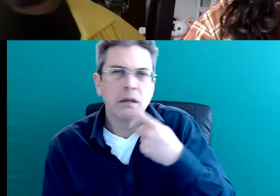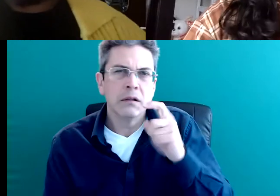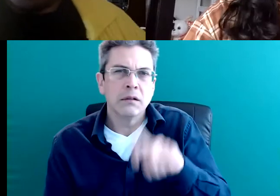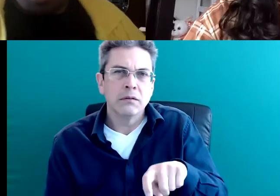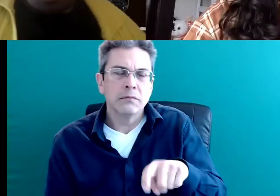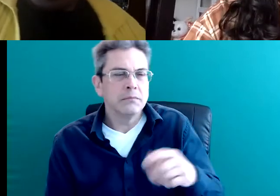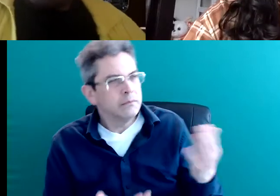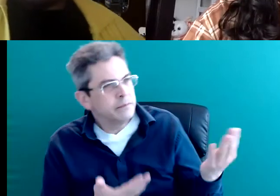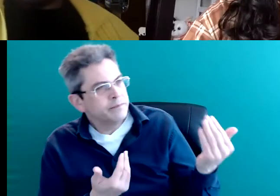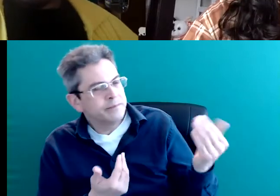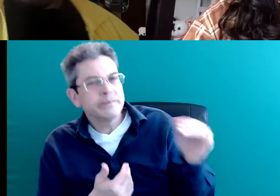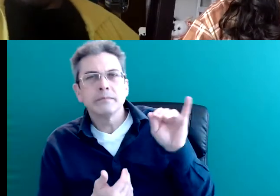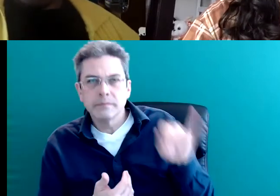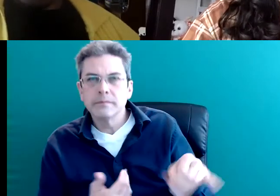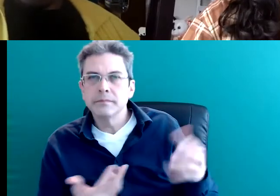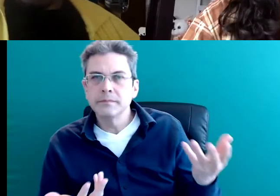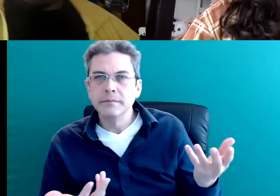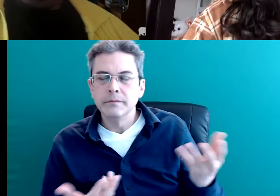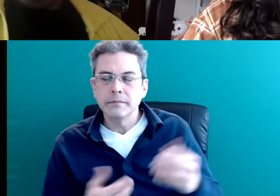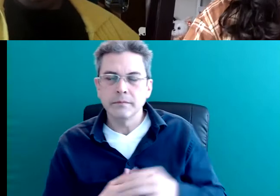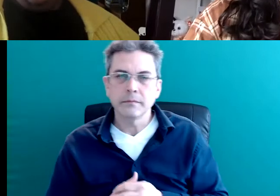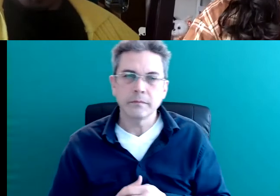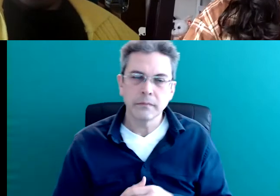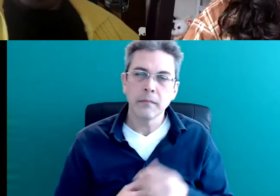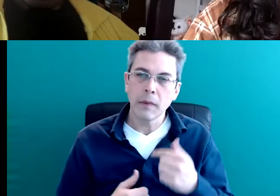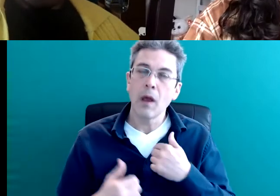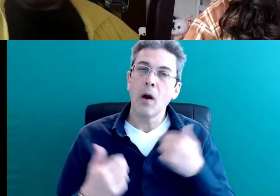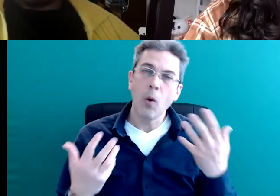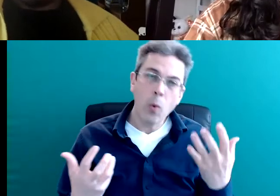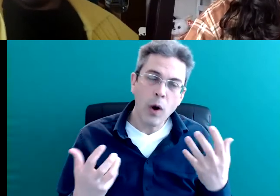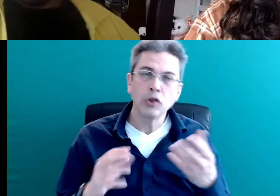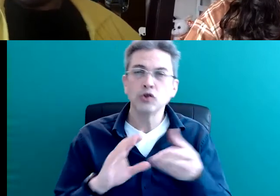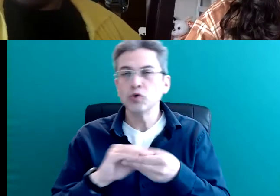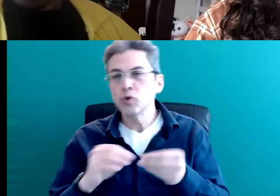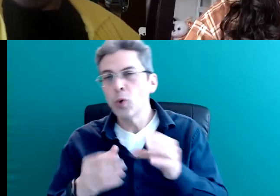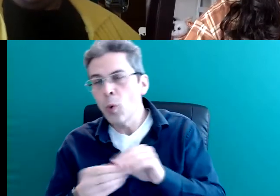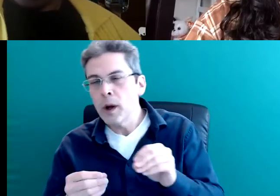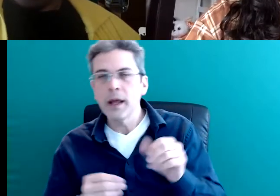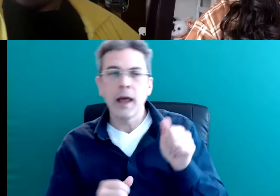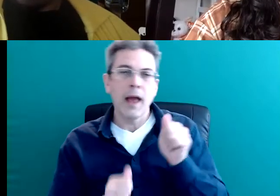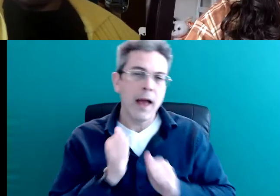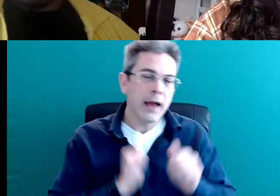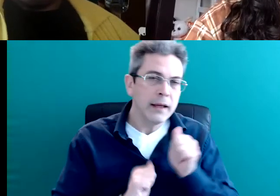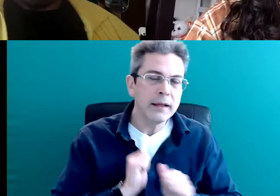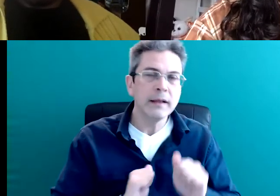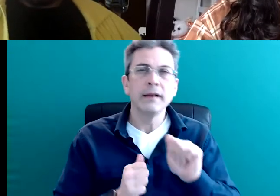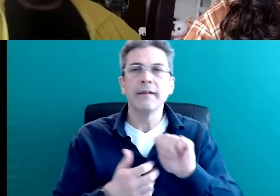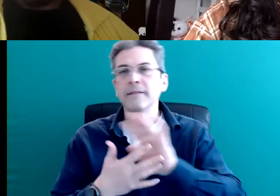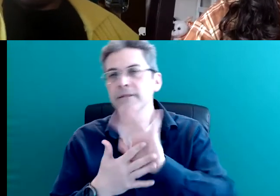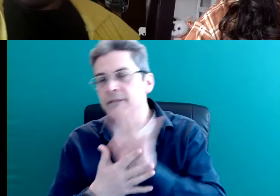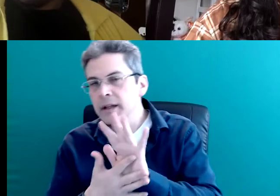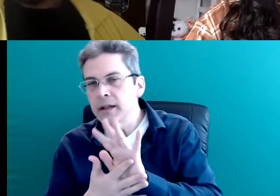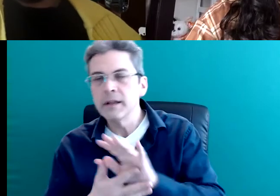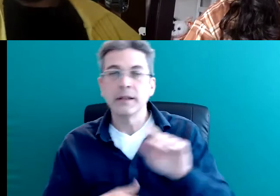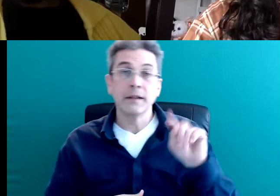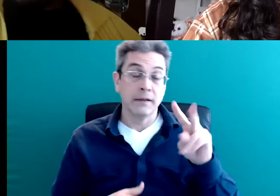That being said, you know, I wanted to get into, you know, storytelling and acting and film and TV, because I've always had a passion for those things. And so I'm writing